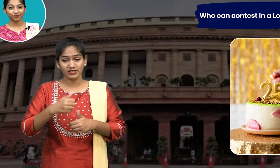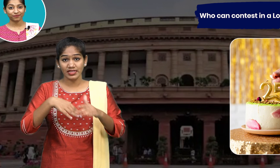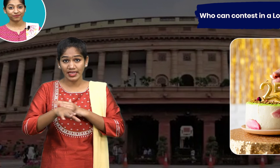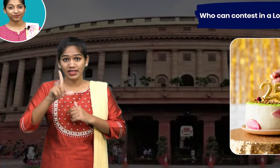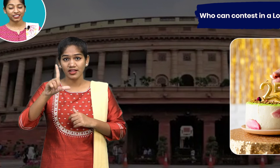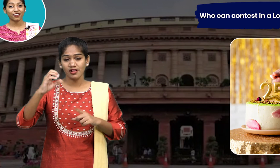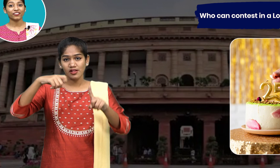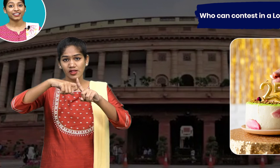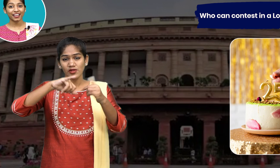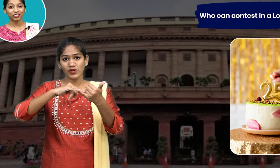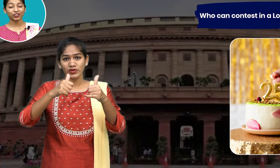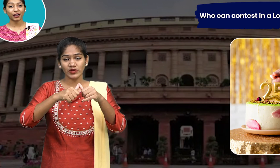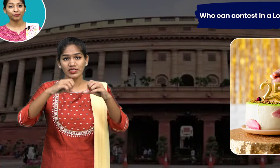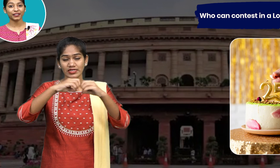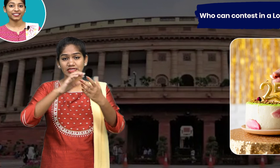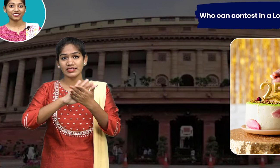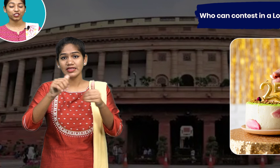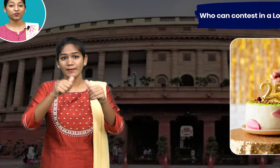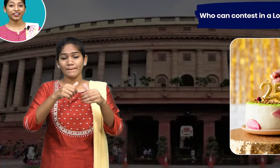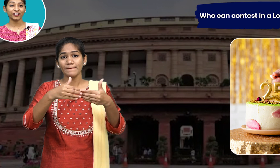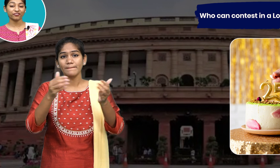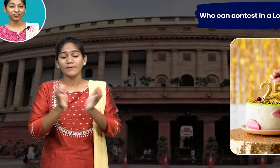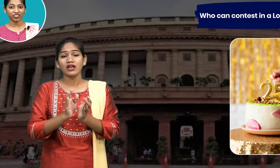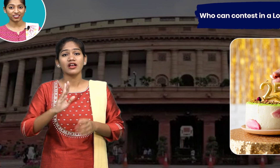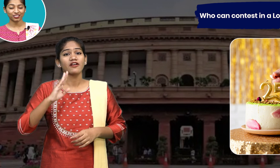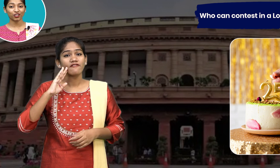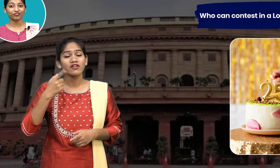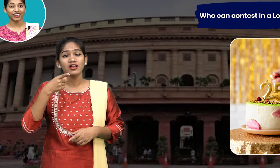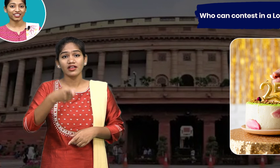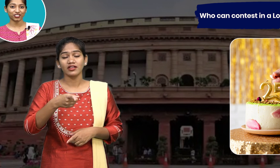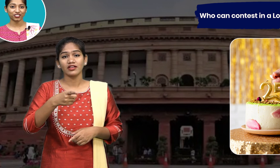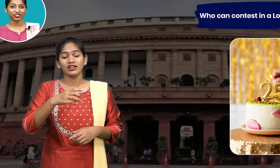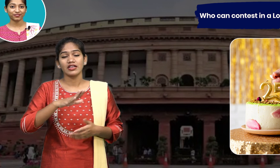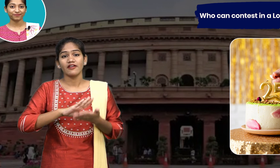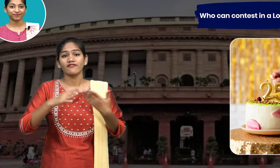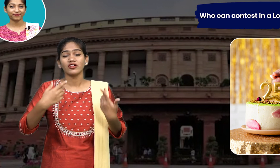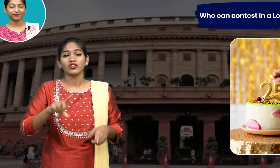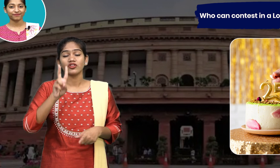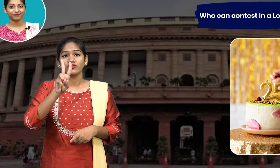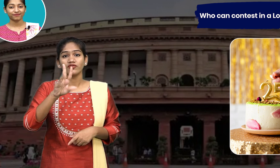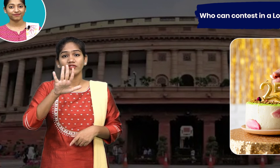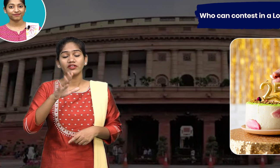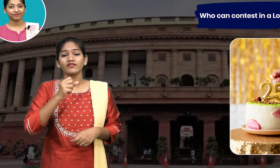election, one has to complete 25 years of age.